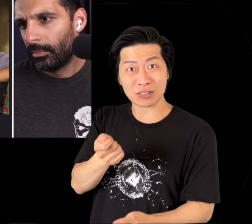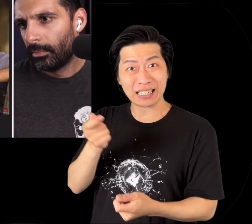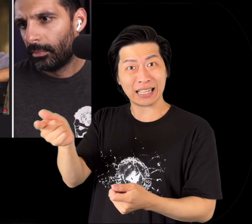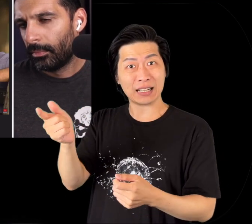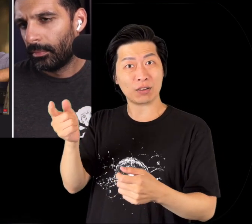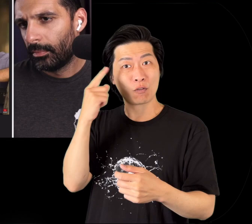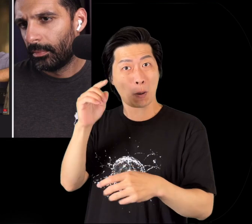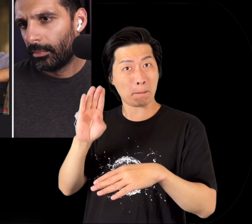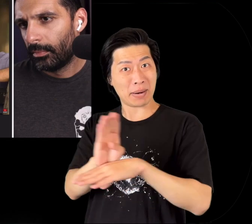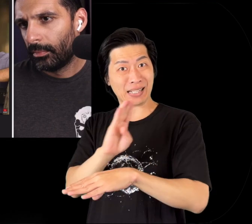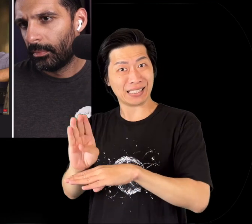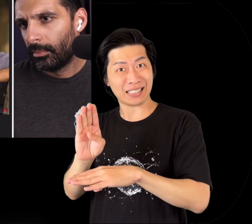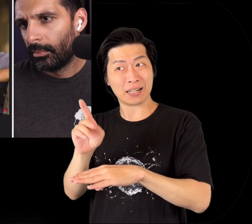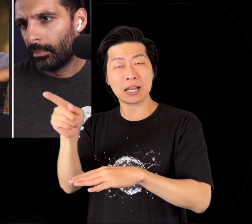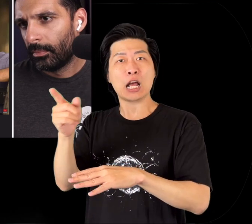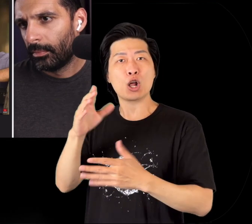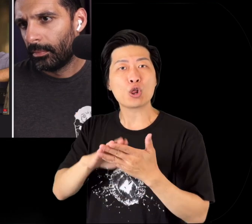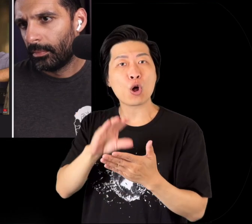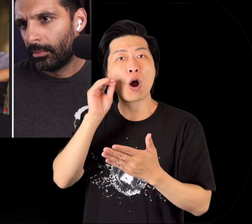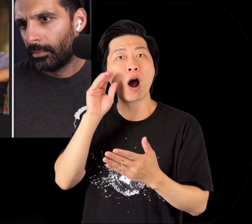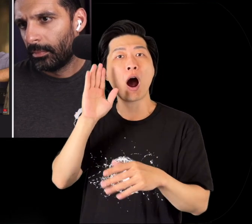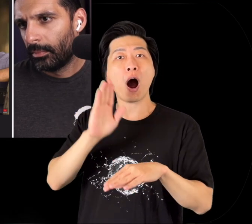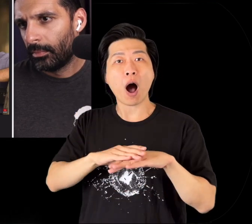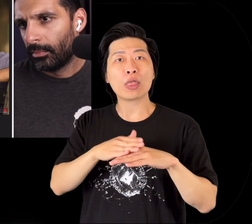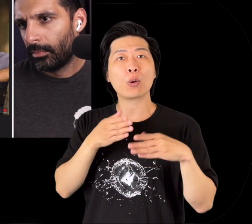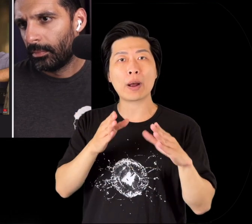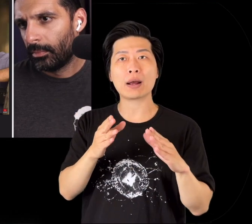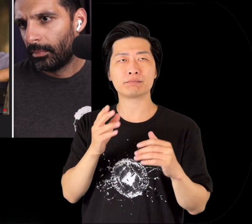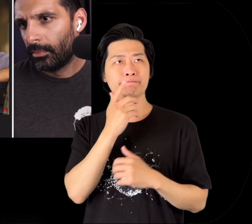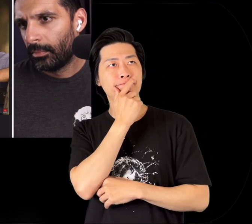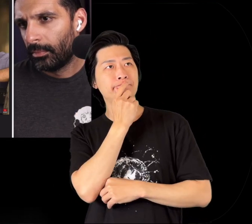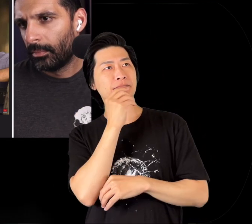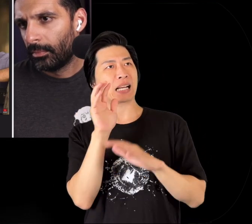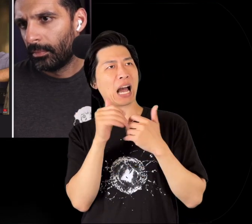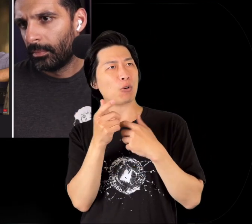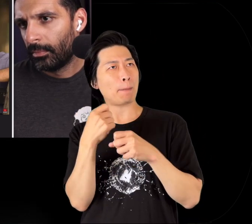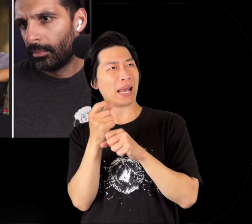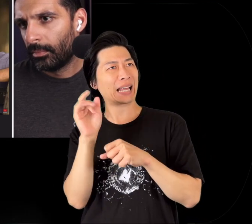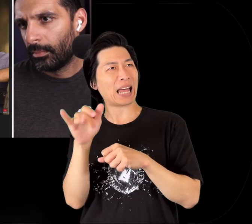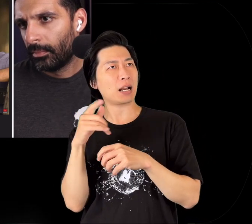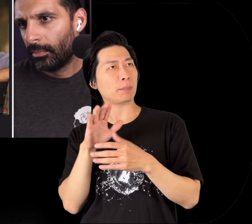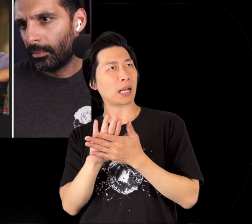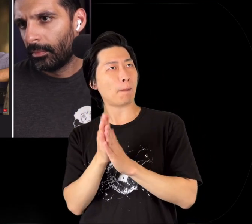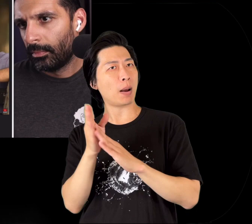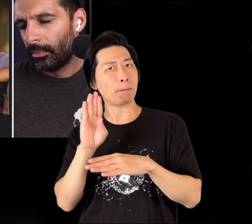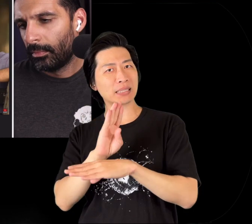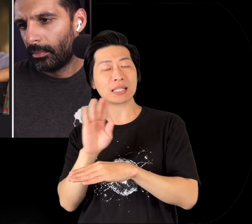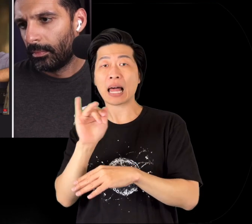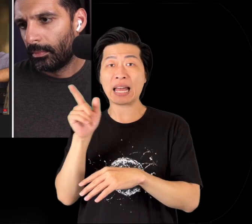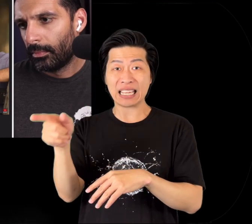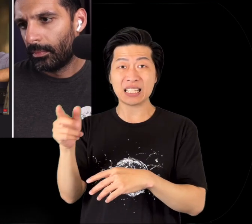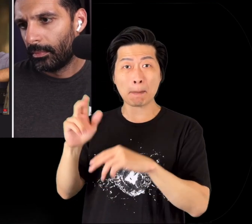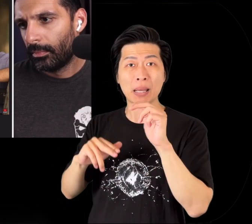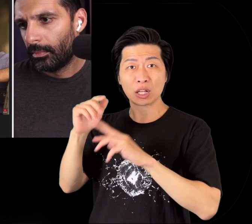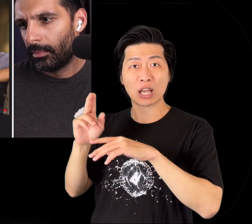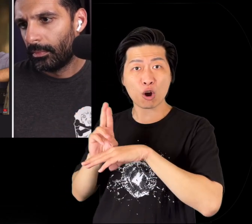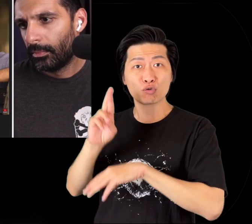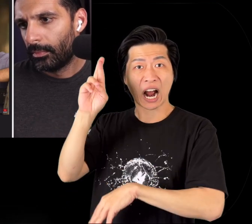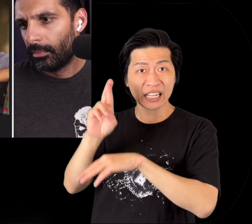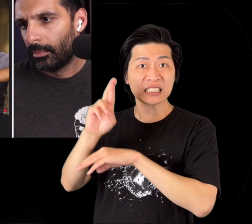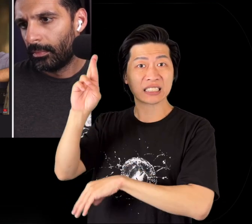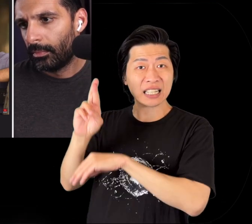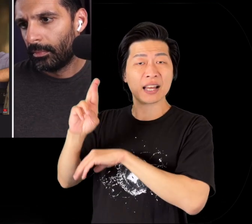entrepreneurial is he learns on the way, well, how do I make this a business? for example, he's building